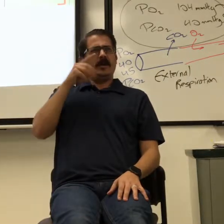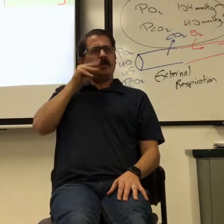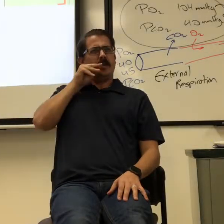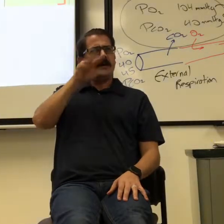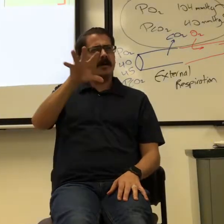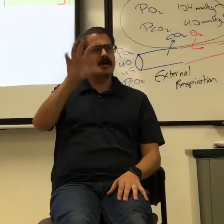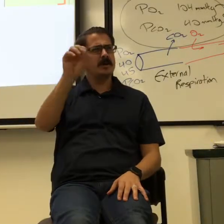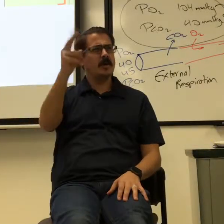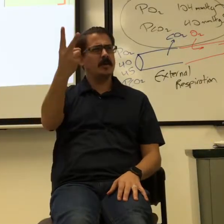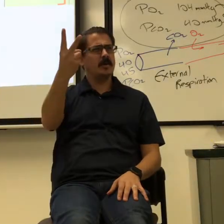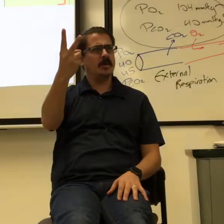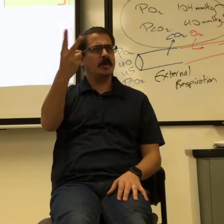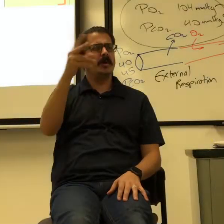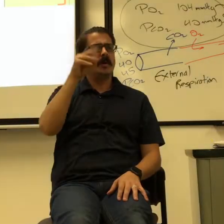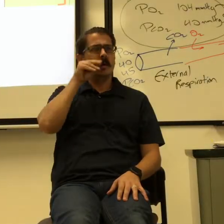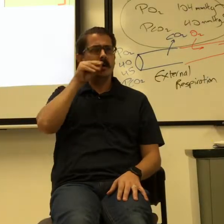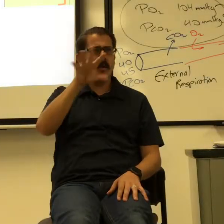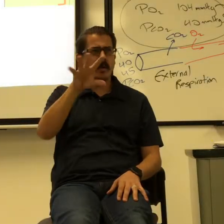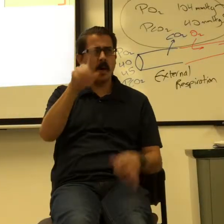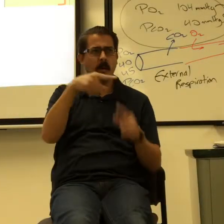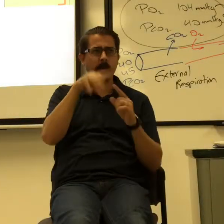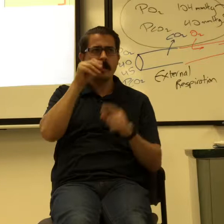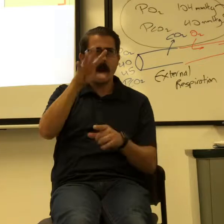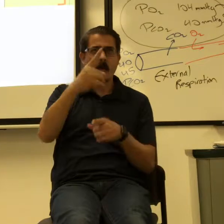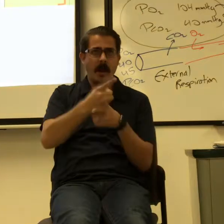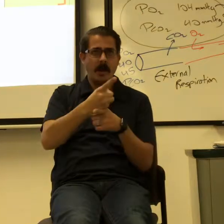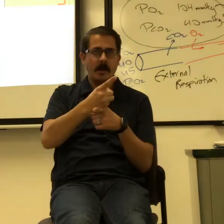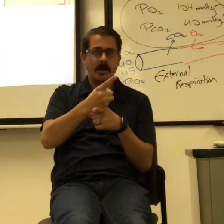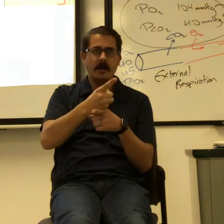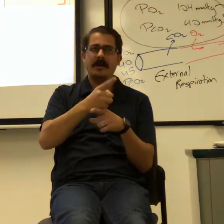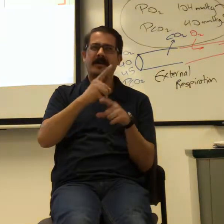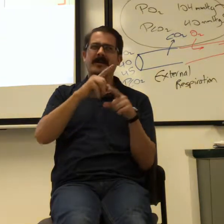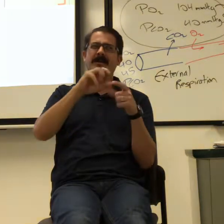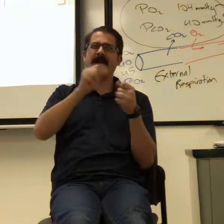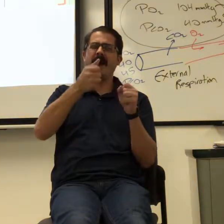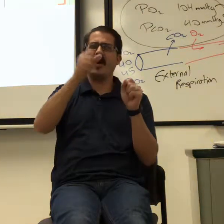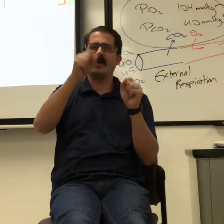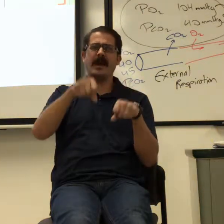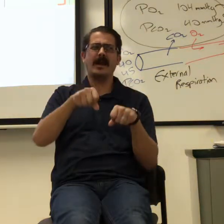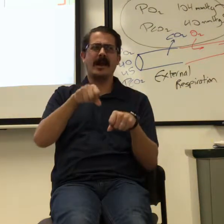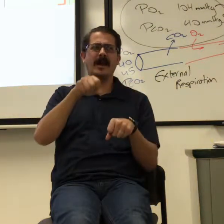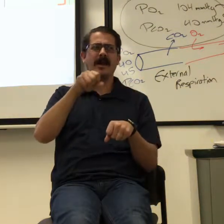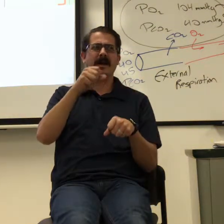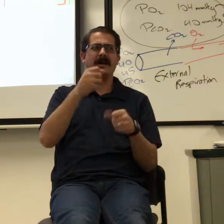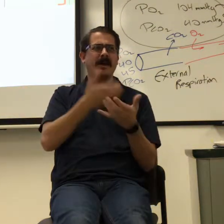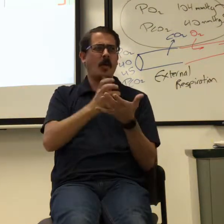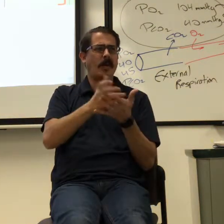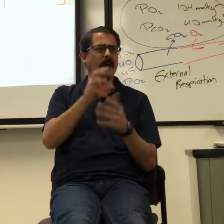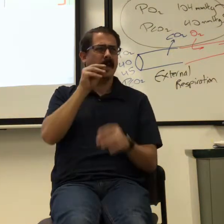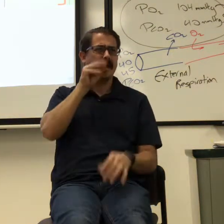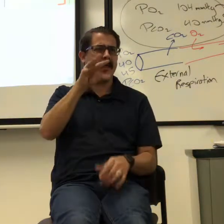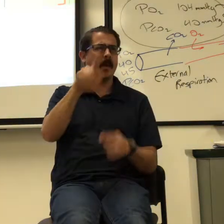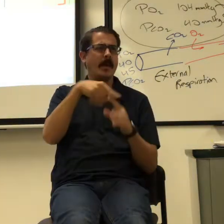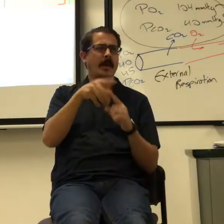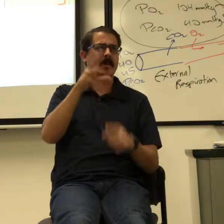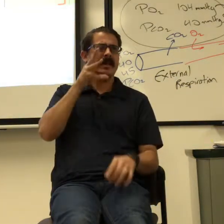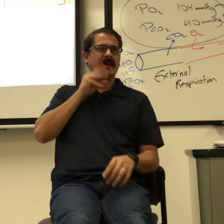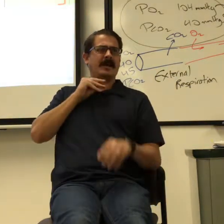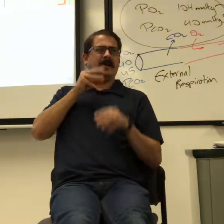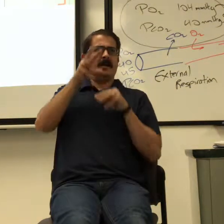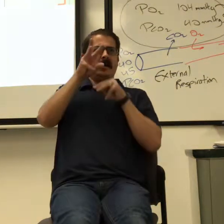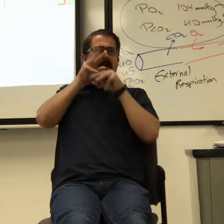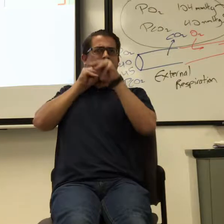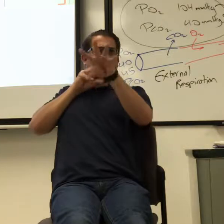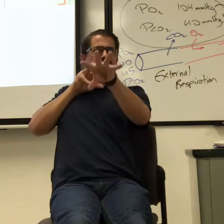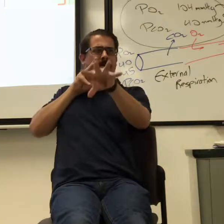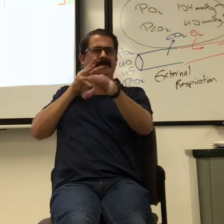CO2 when I breathe out. How can I get rid of it when I'm breathing in?